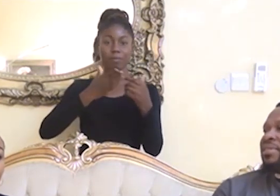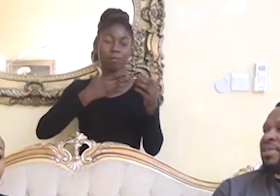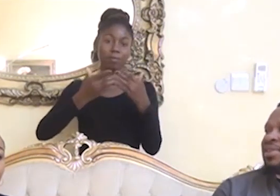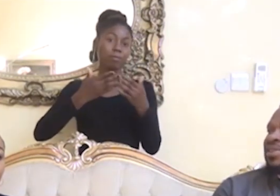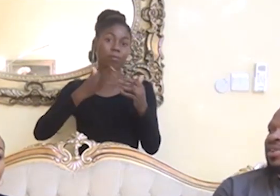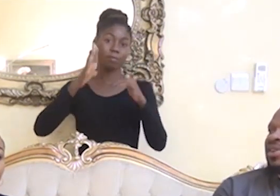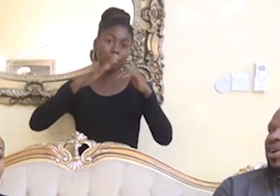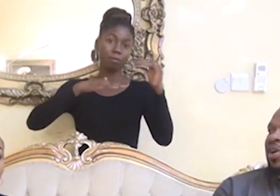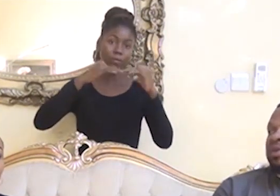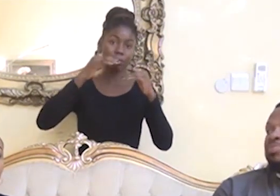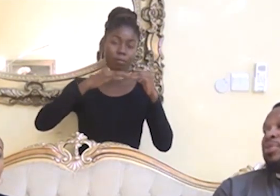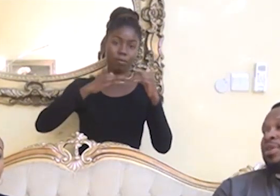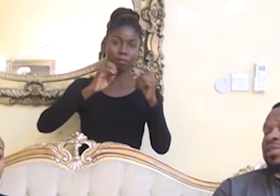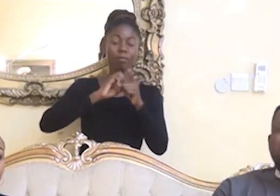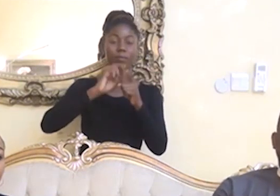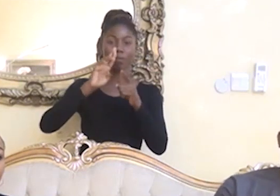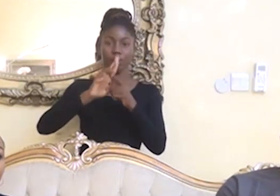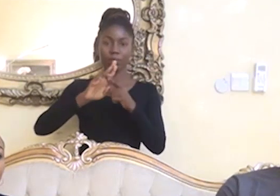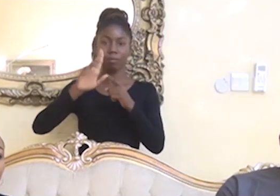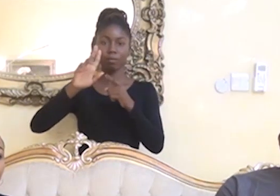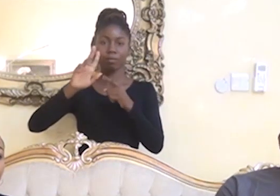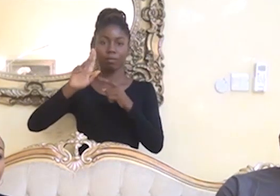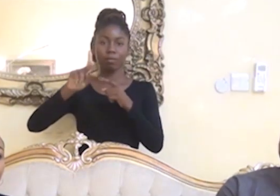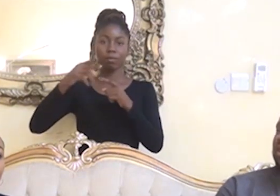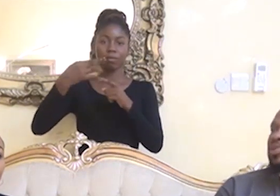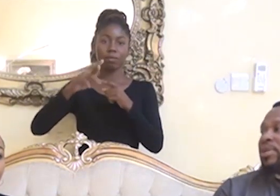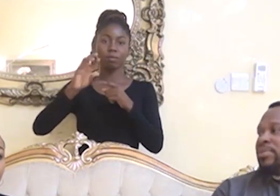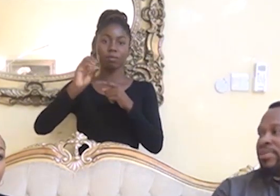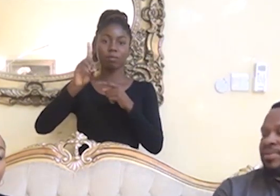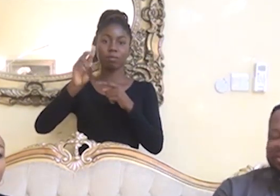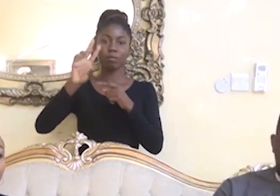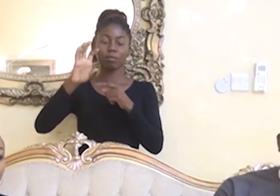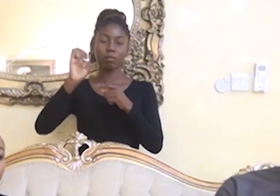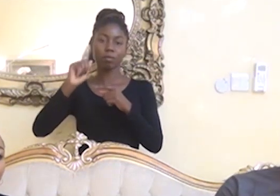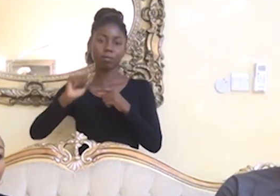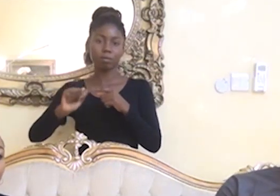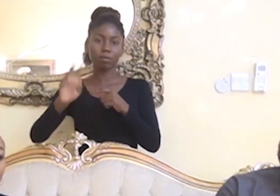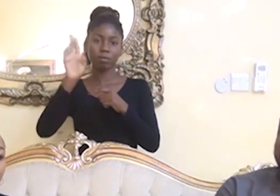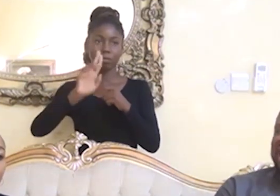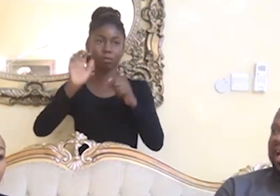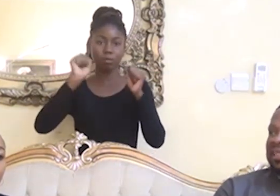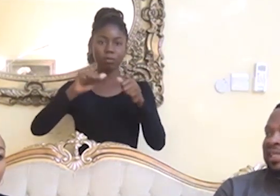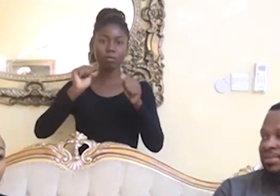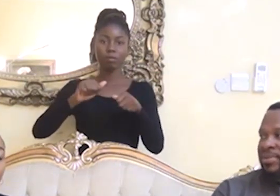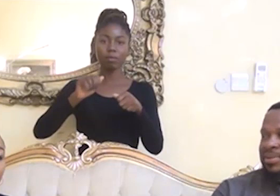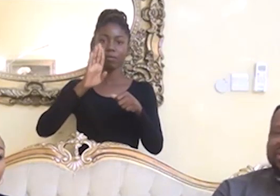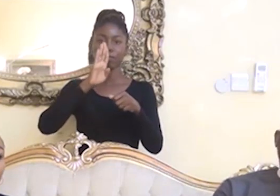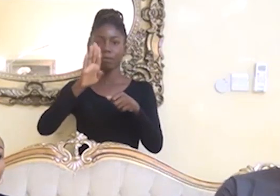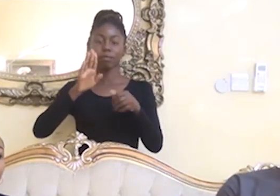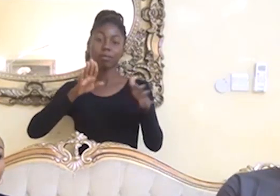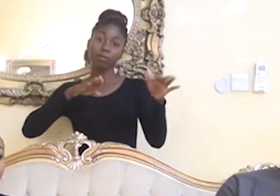building or a product being usable, being